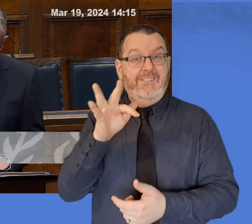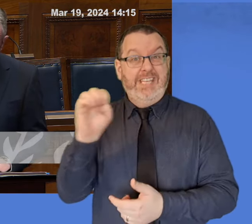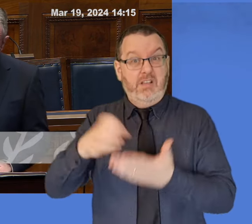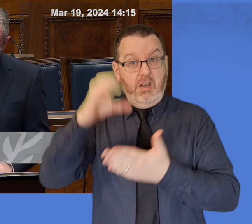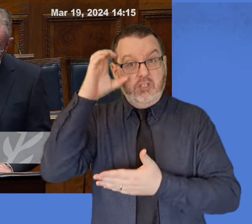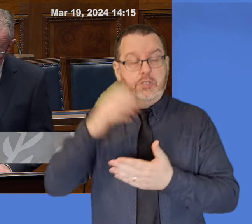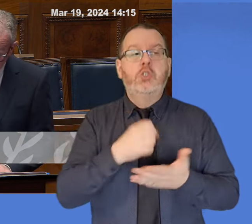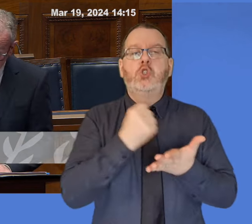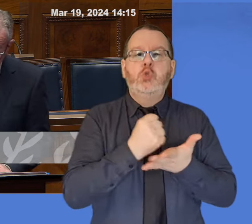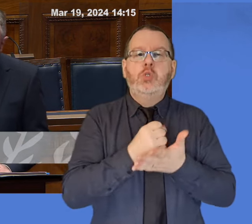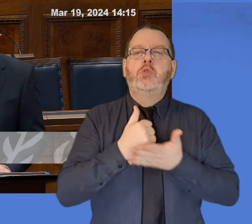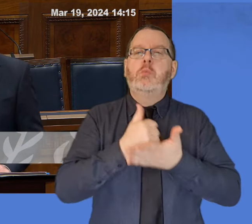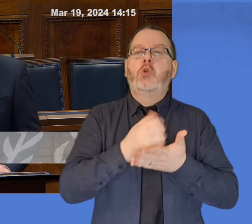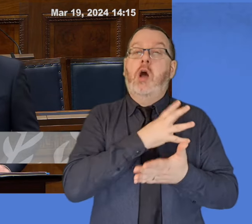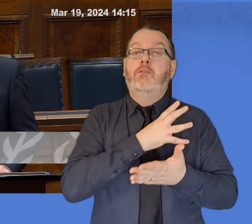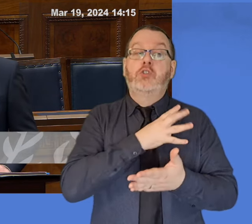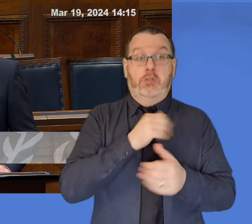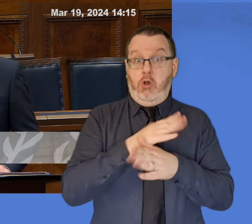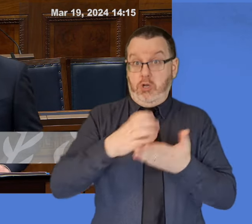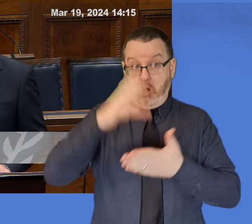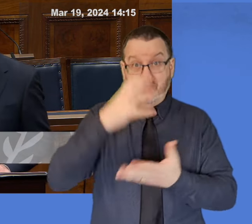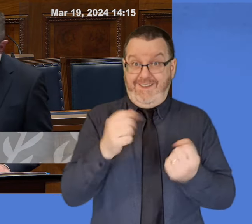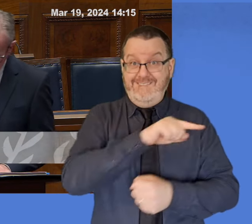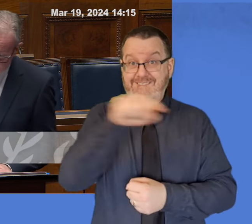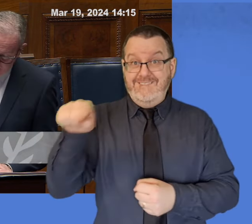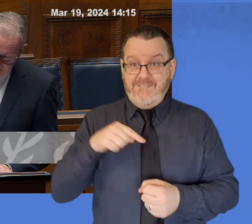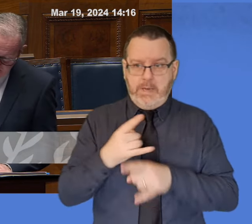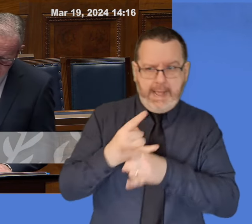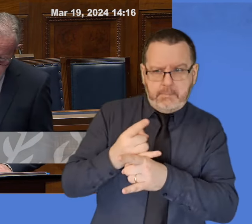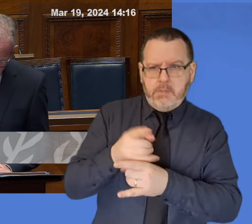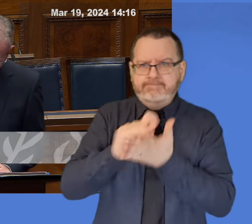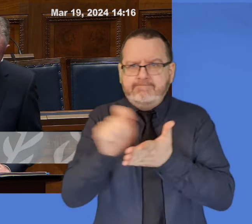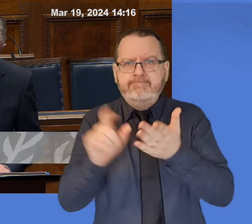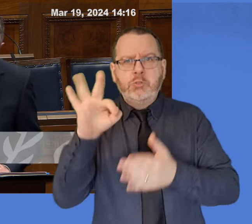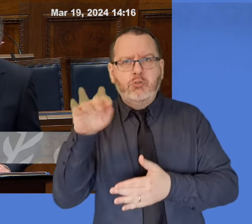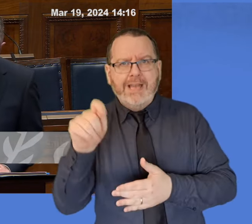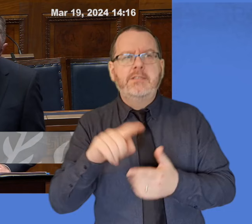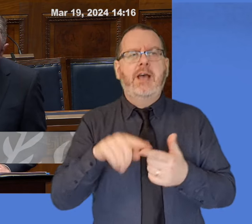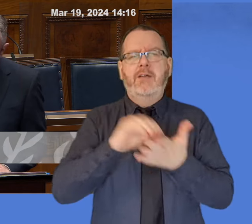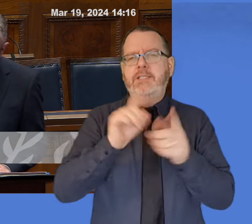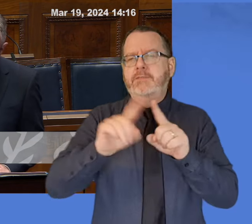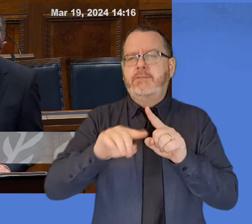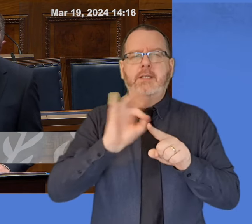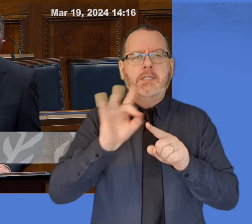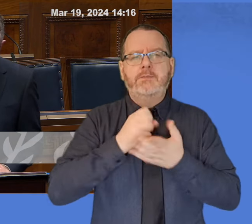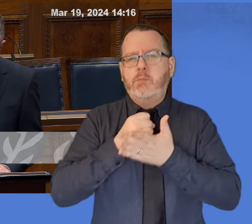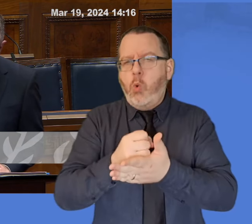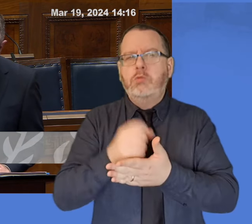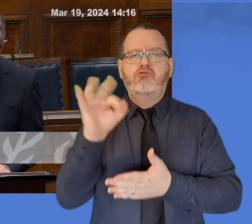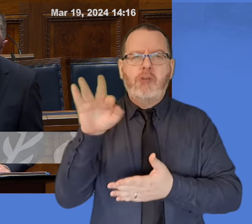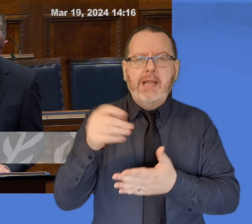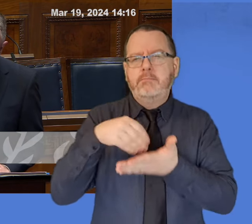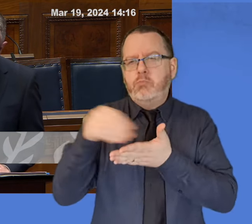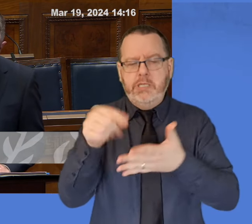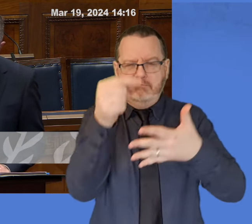Student support officers based in every college help students access further education grants. The Hardship Fund, Care to Learn, Childcare and Educational